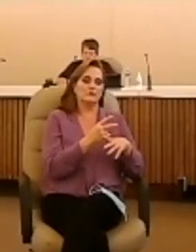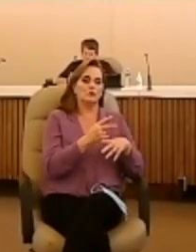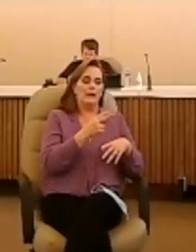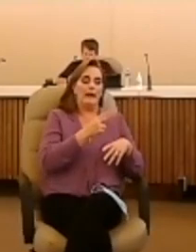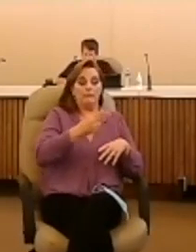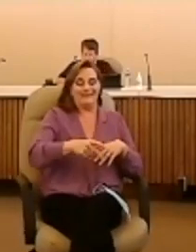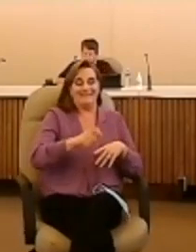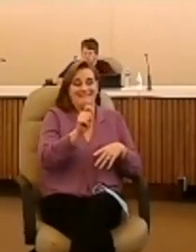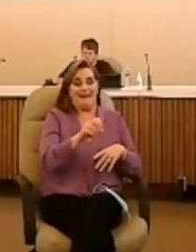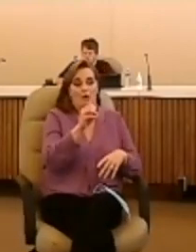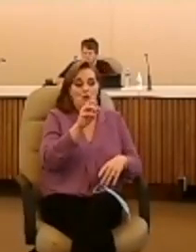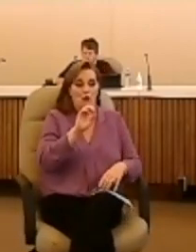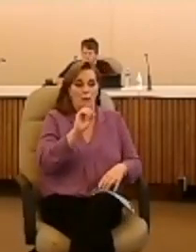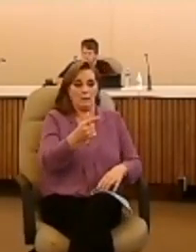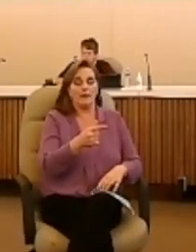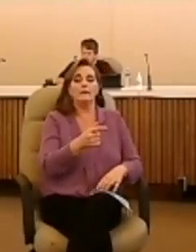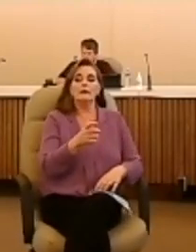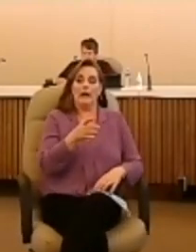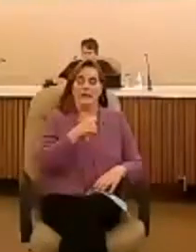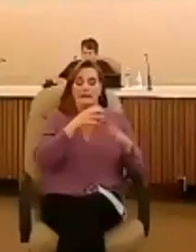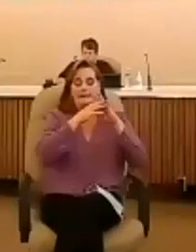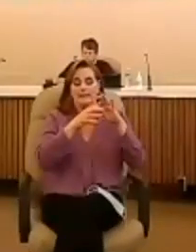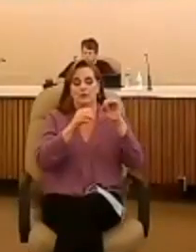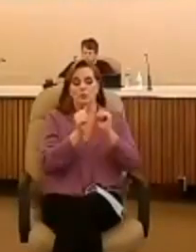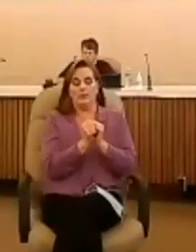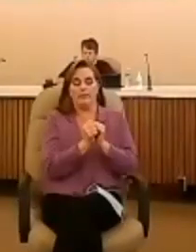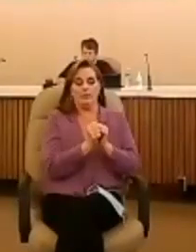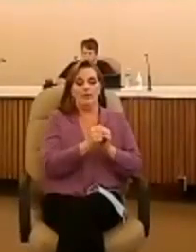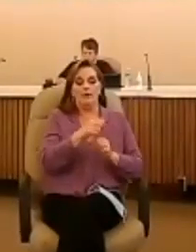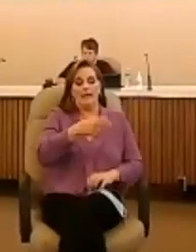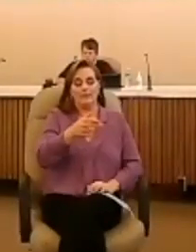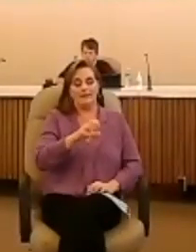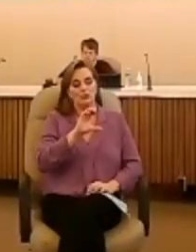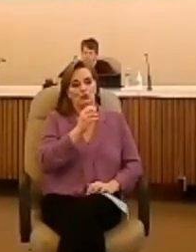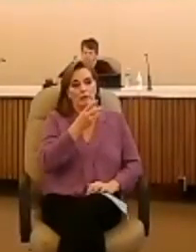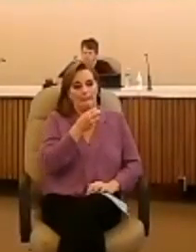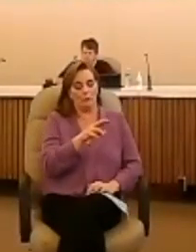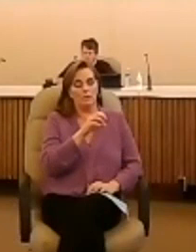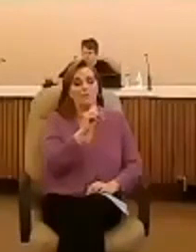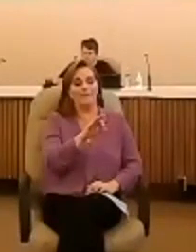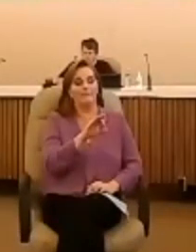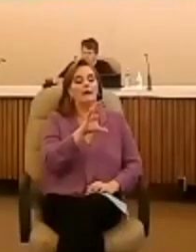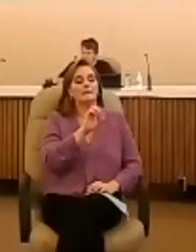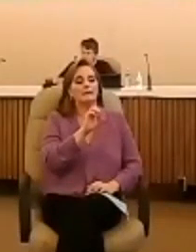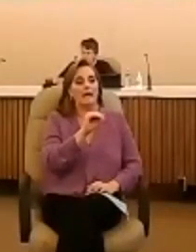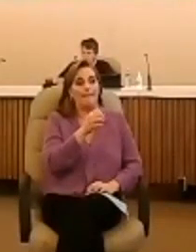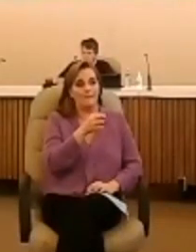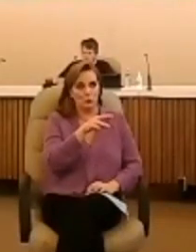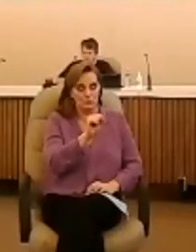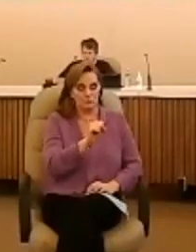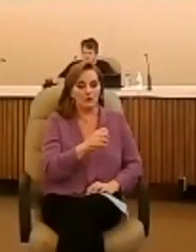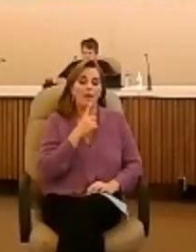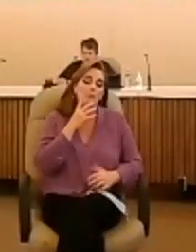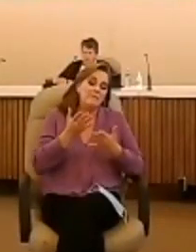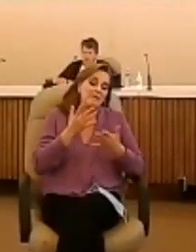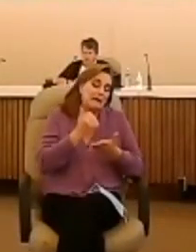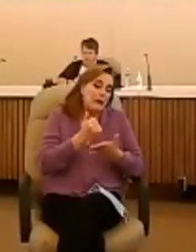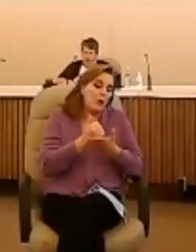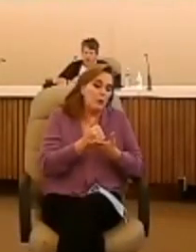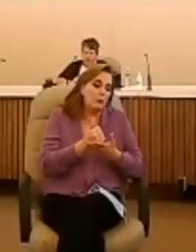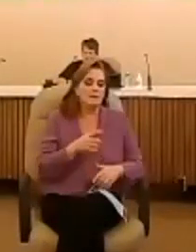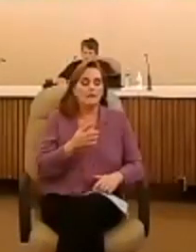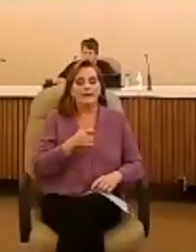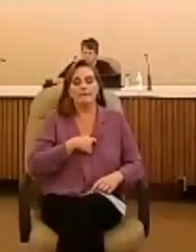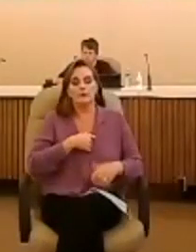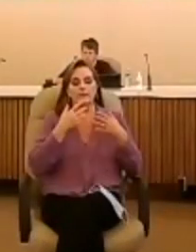hook you up with the Henrietta Chamber of Commerce. They might have some stuff that they can help you with, Okay, including if you need some disposable